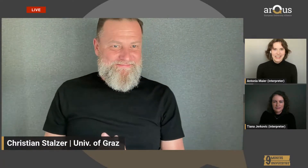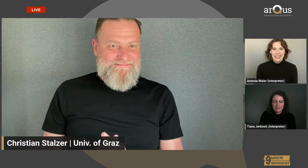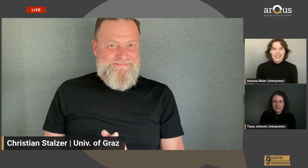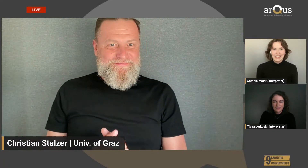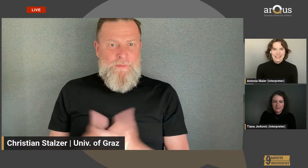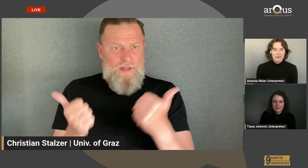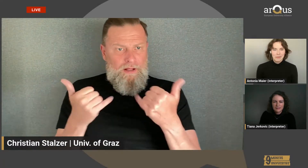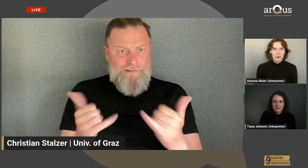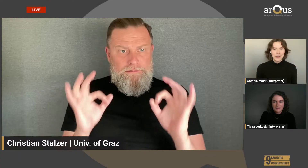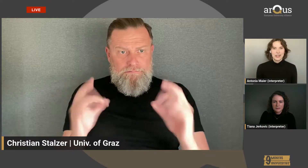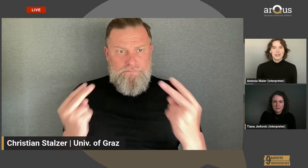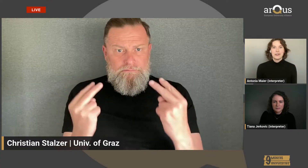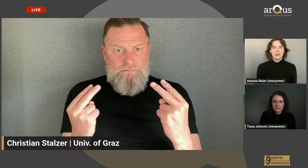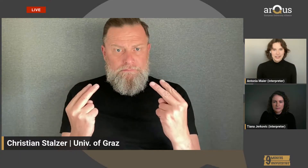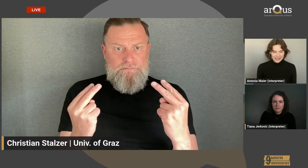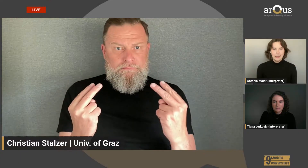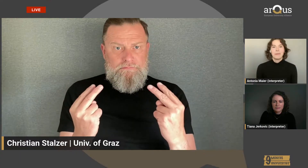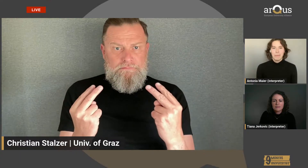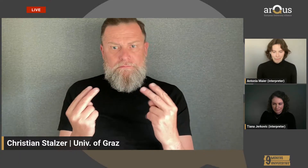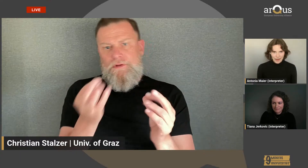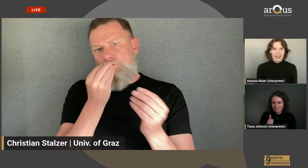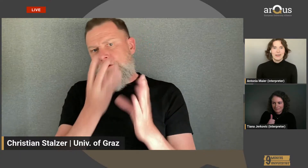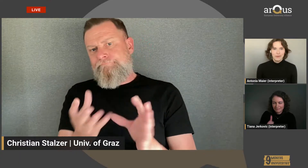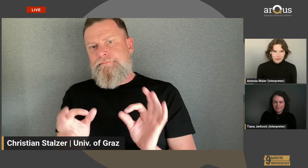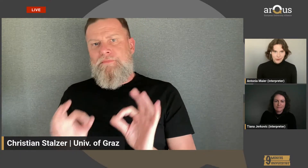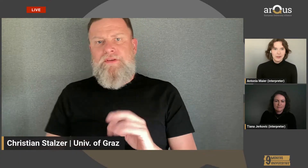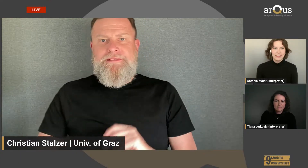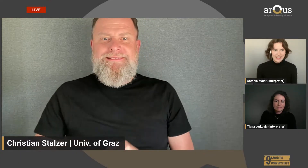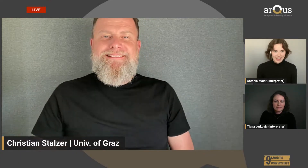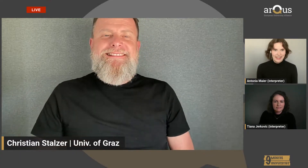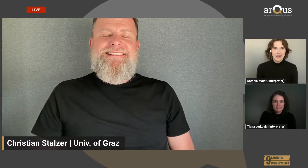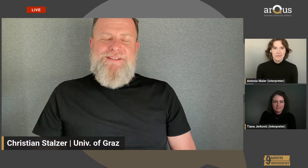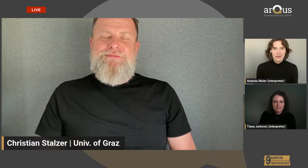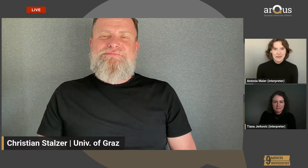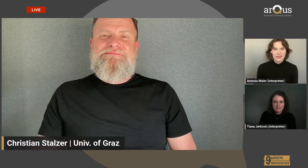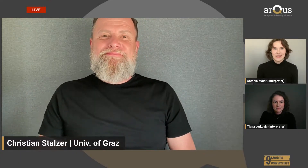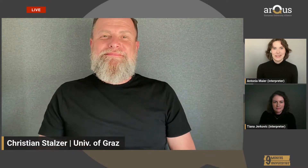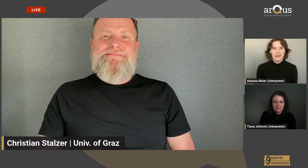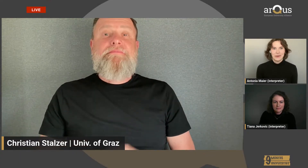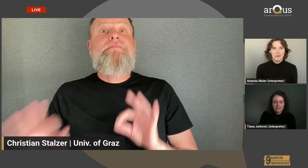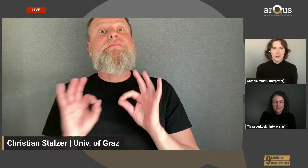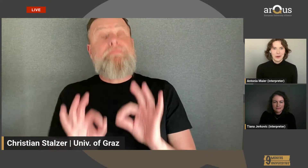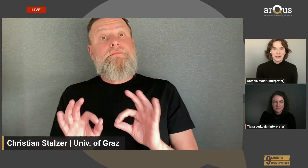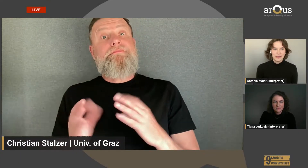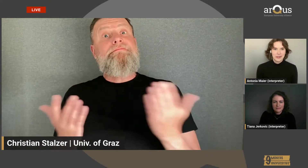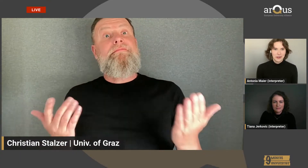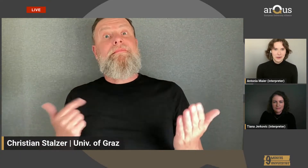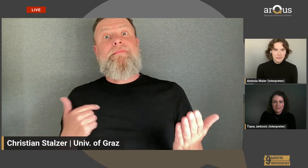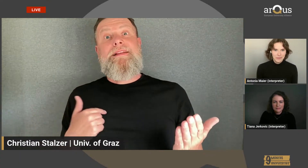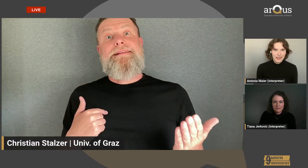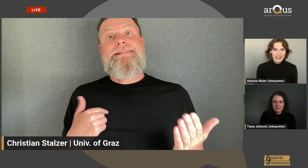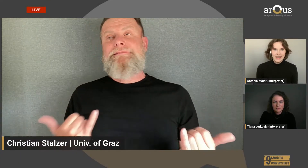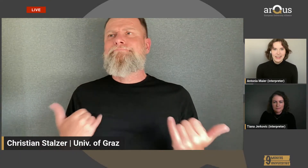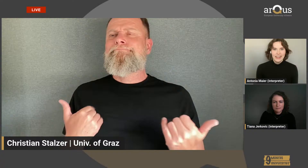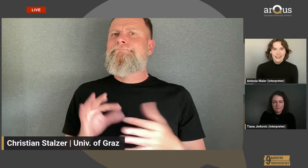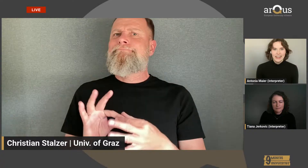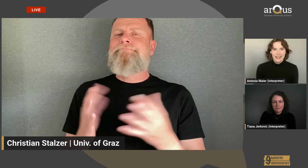course, it is important to see my full signing, so we're all good to